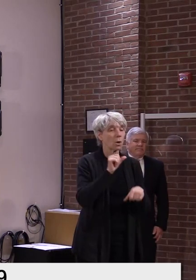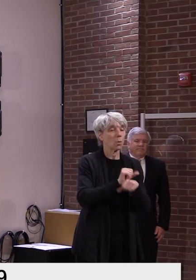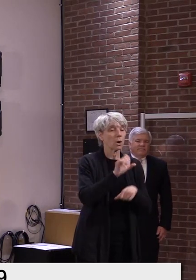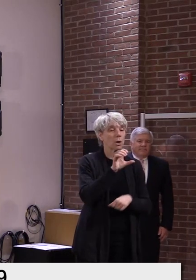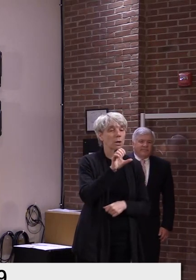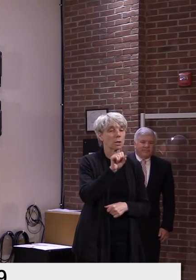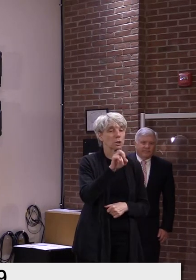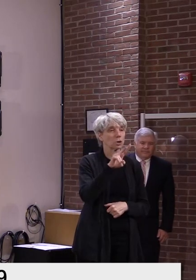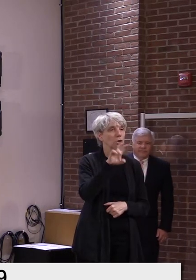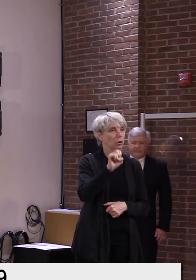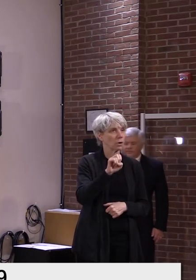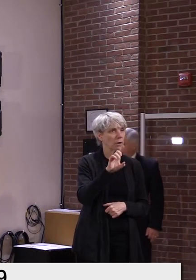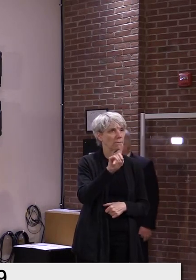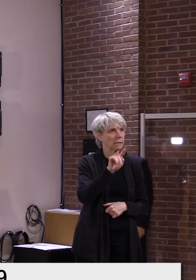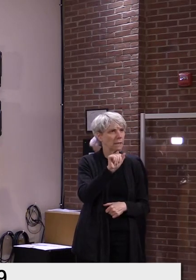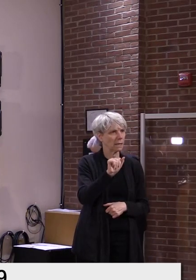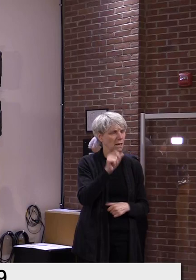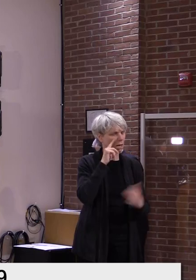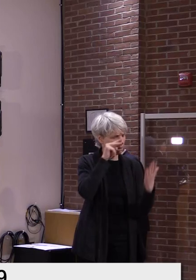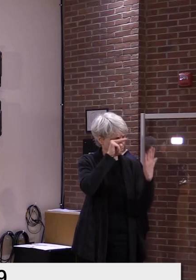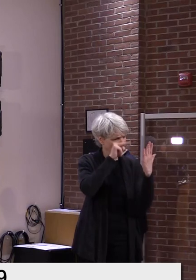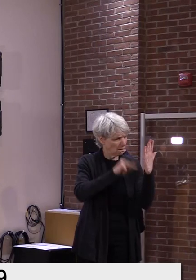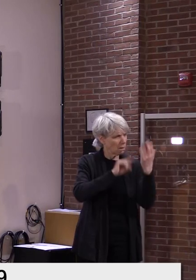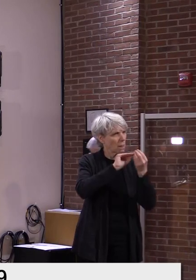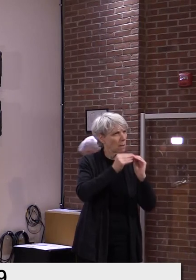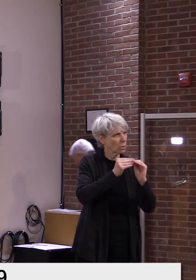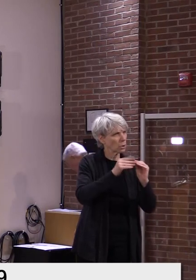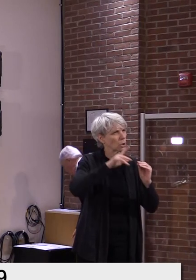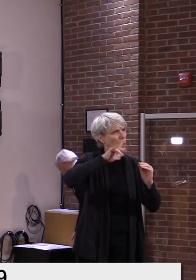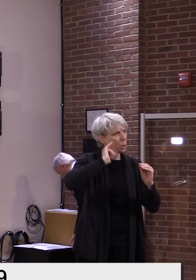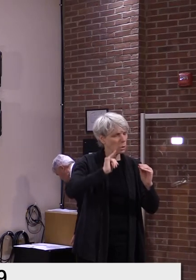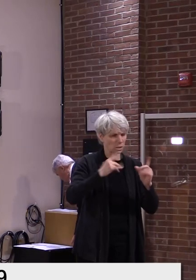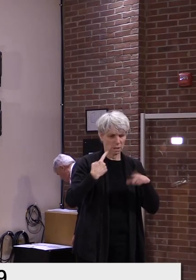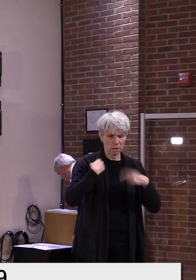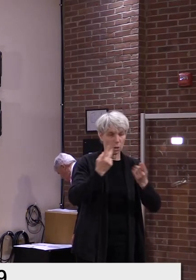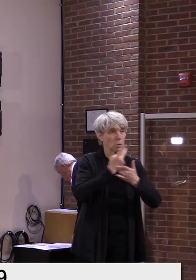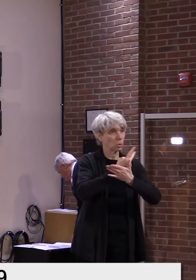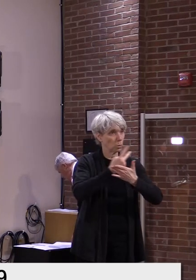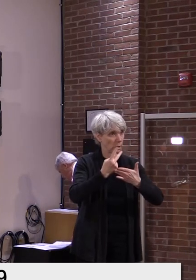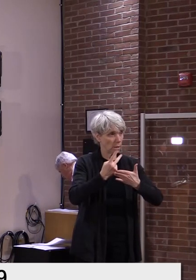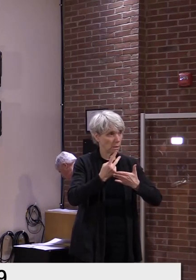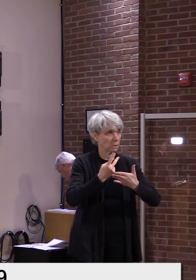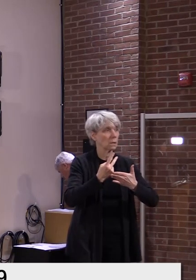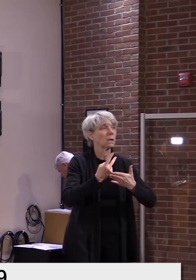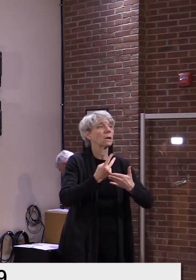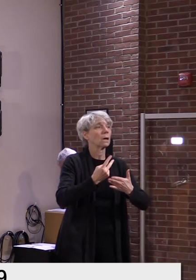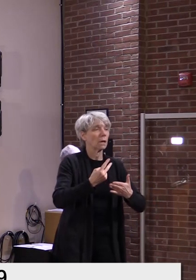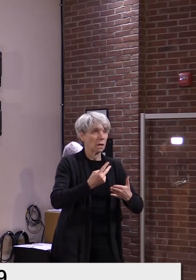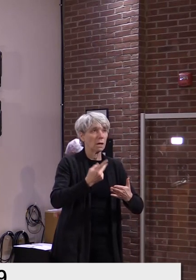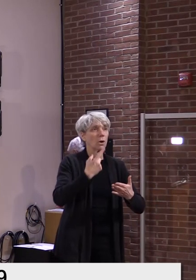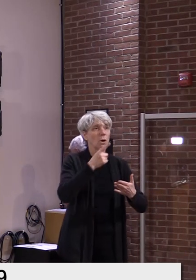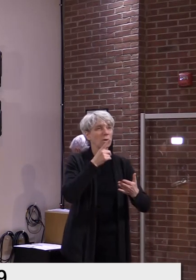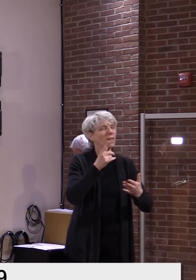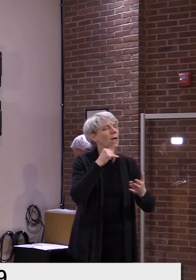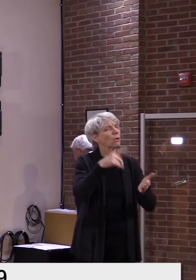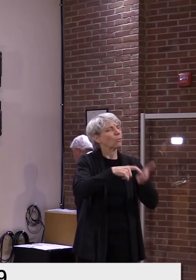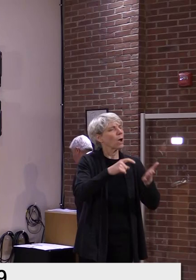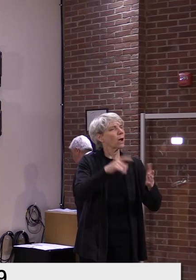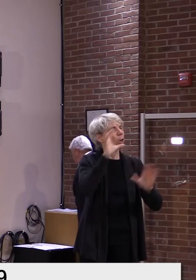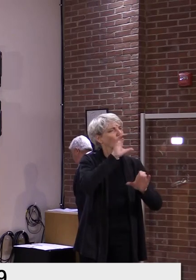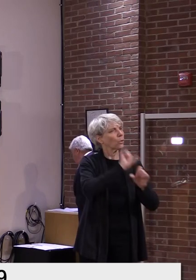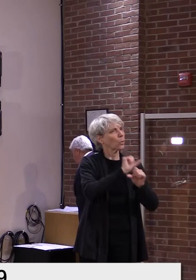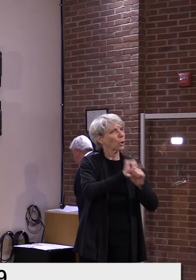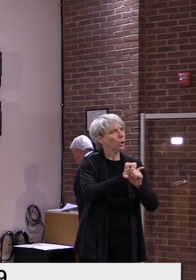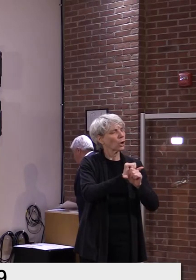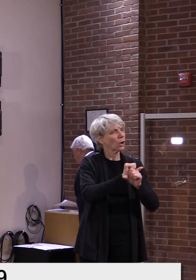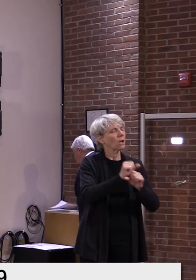data, and it appears that in the past 2 weeks, claimant date or initial claims has dropped